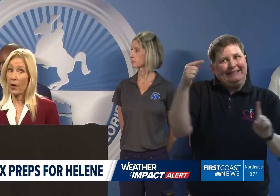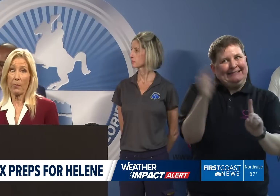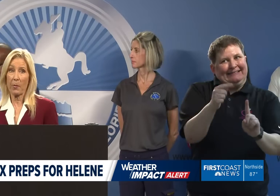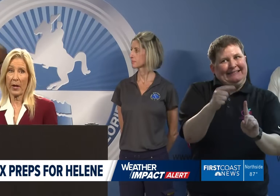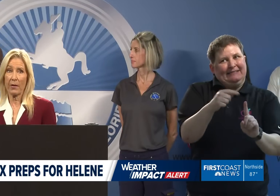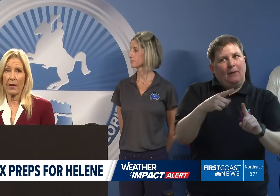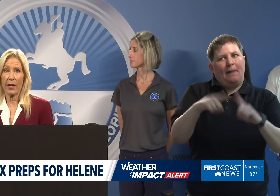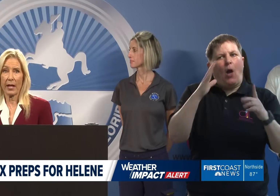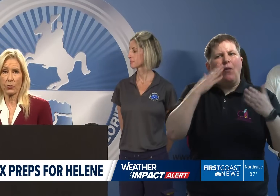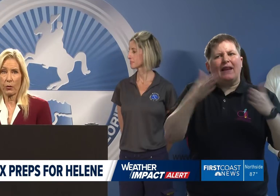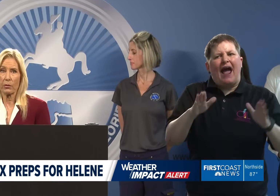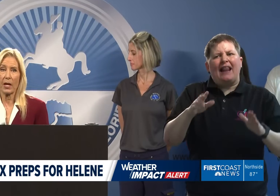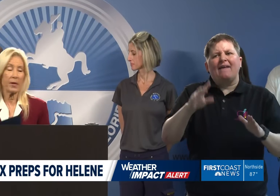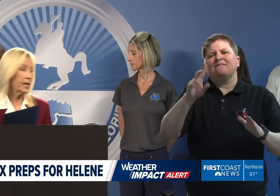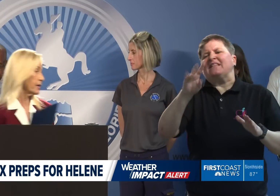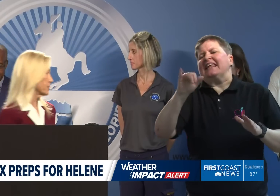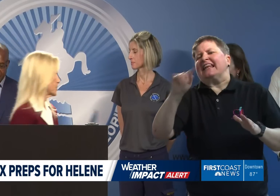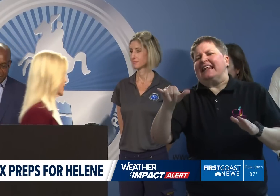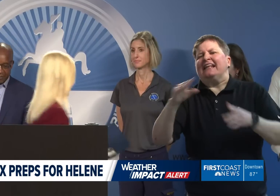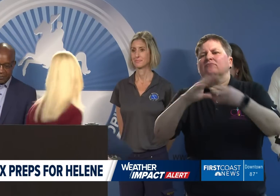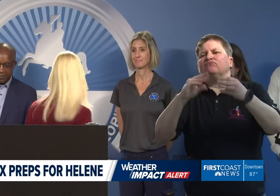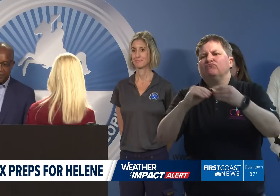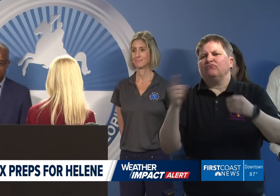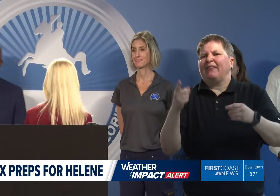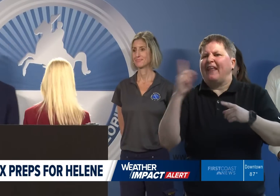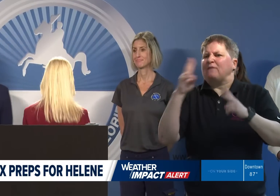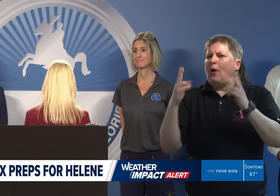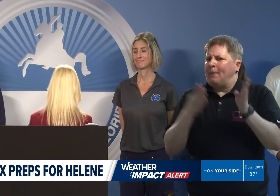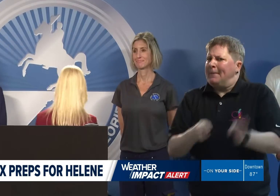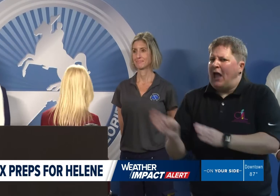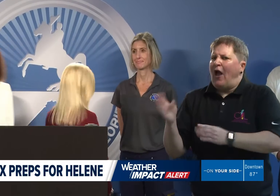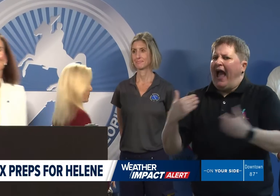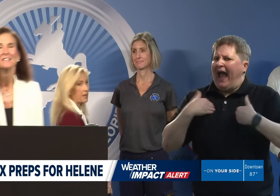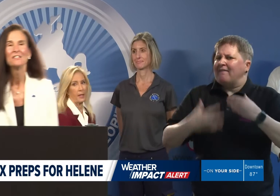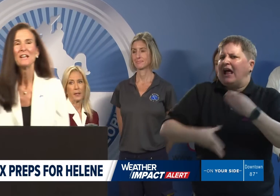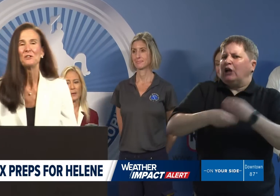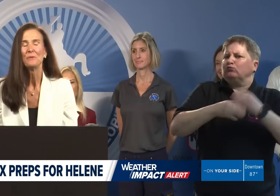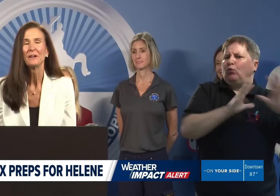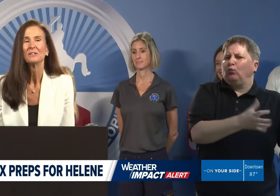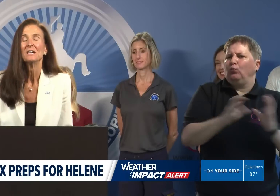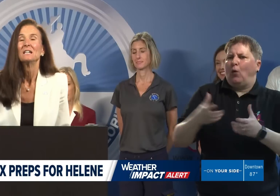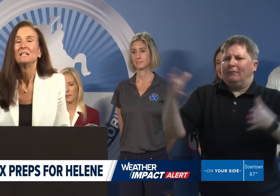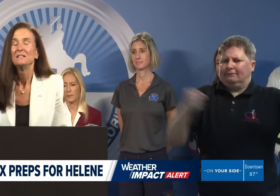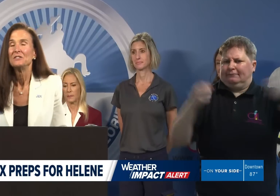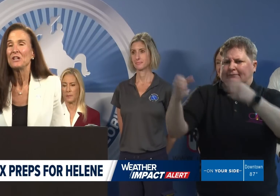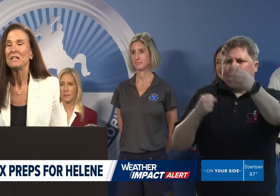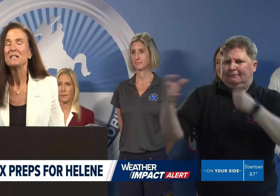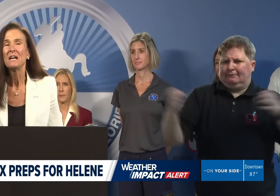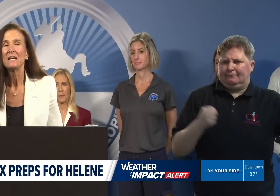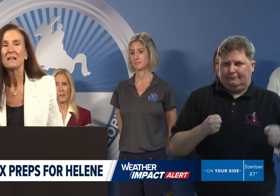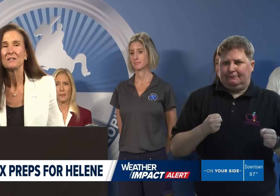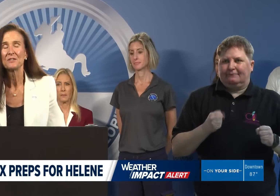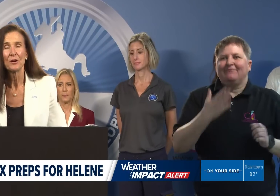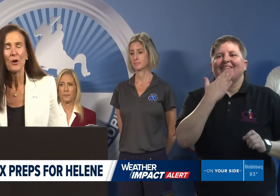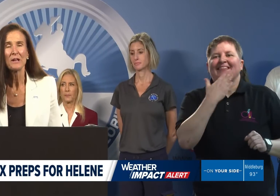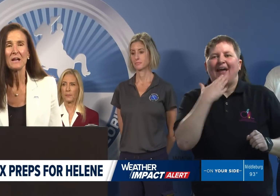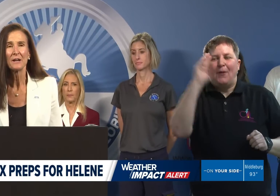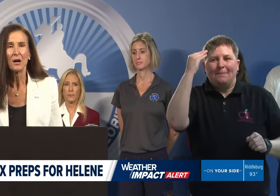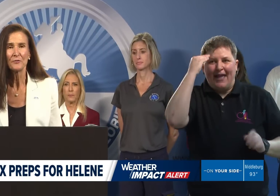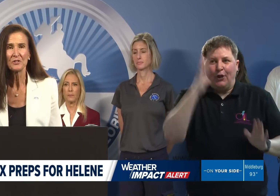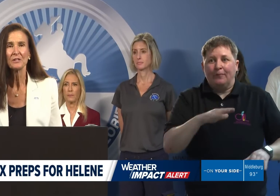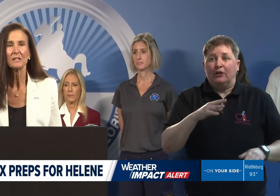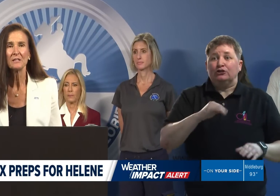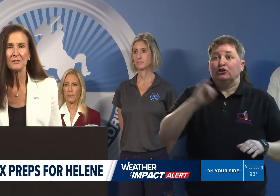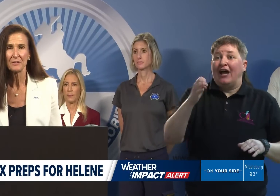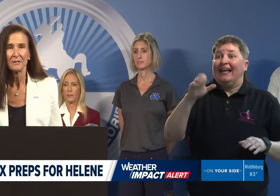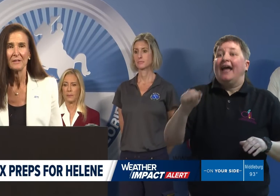you they're very prepared. They've got extra crews coming in, and she can tell you more about that. Thank you, Mayor. JEA has already got